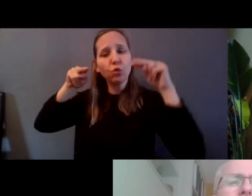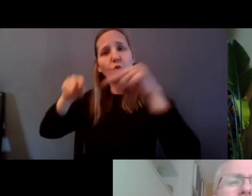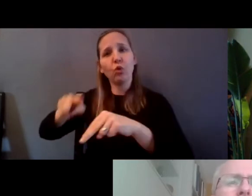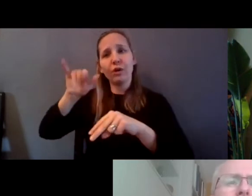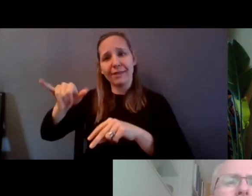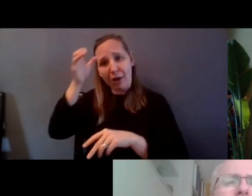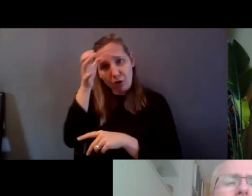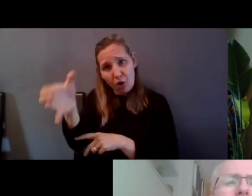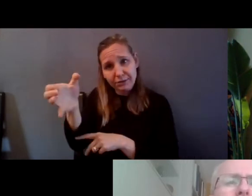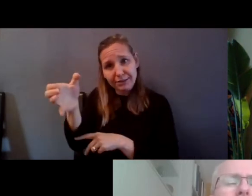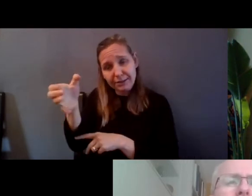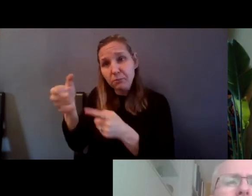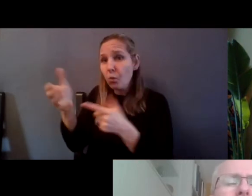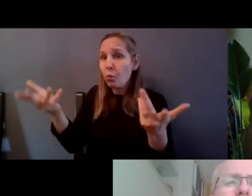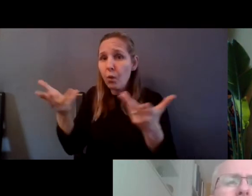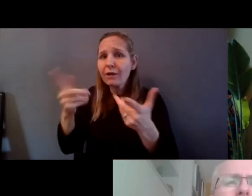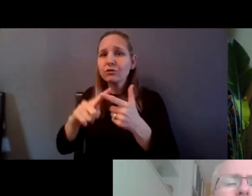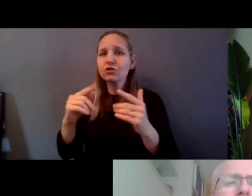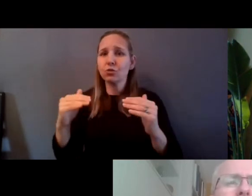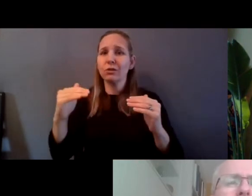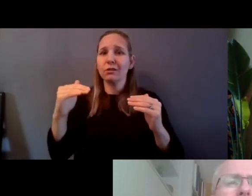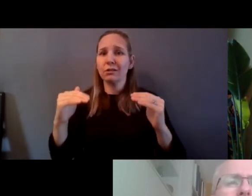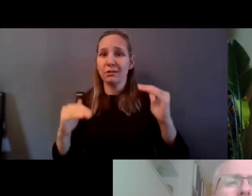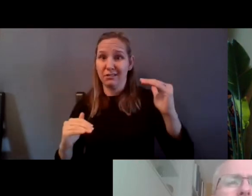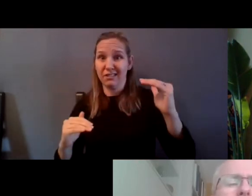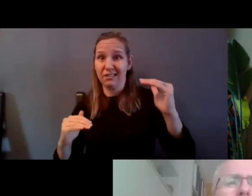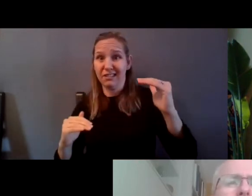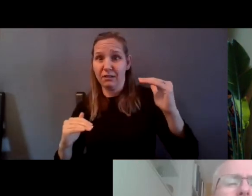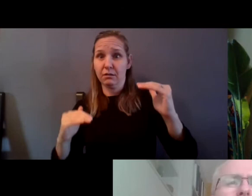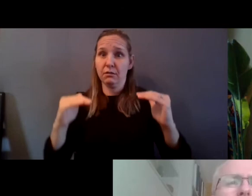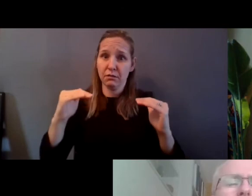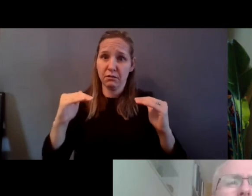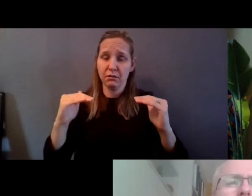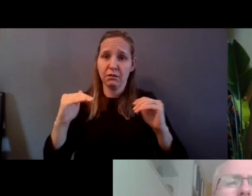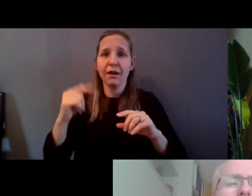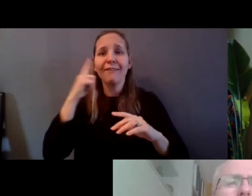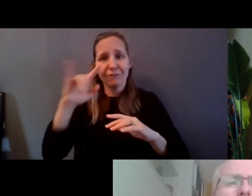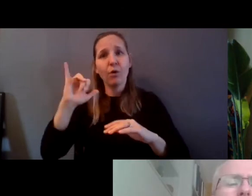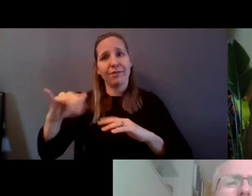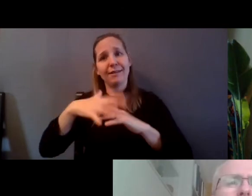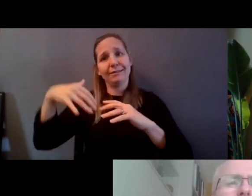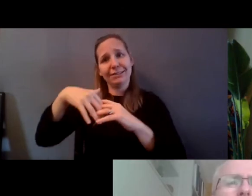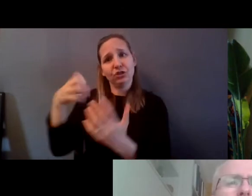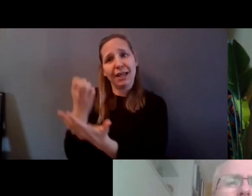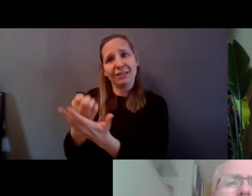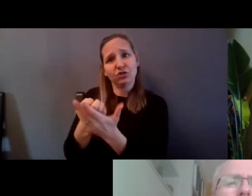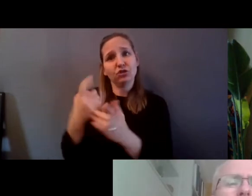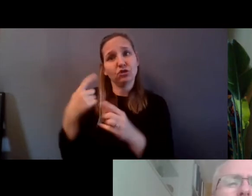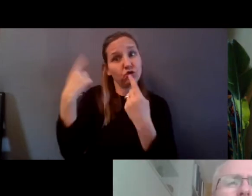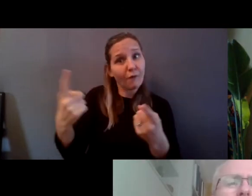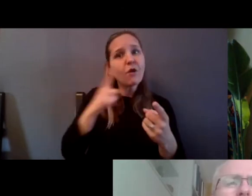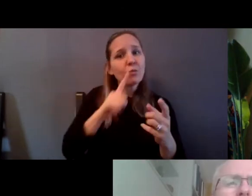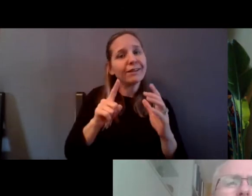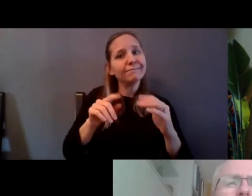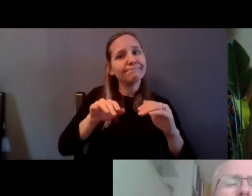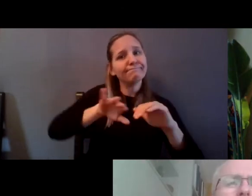to equalize the disproportionate impacts of Indigenous economic exclusion, both in